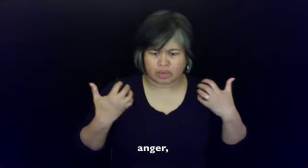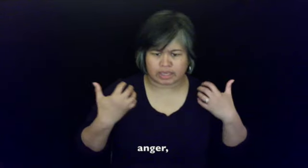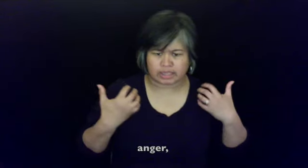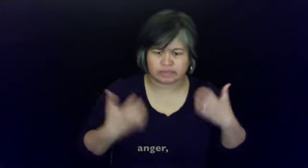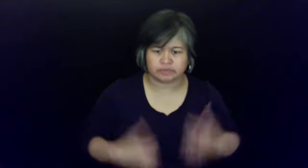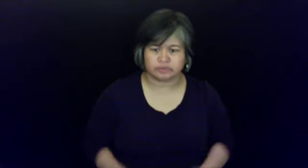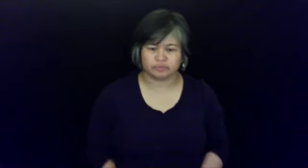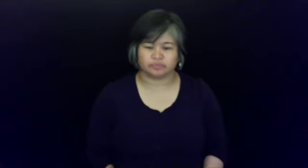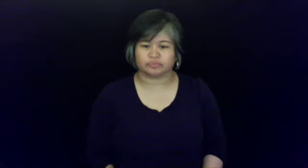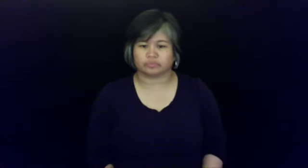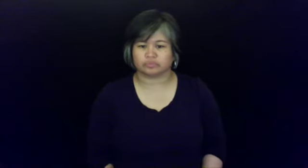anger,